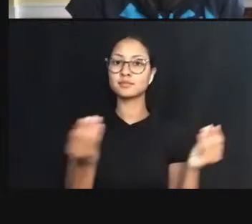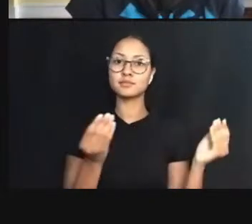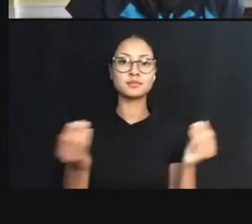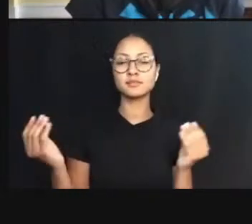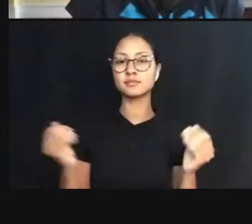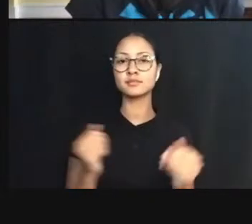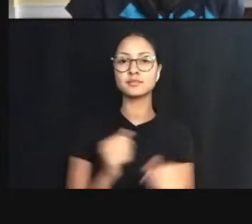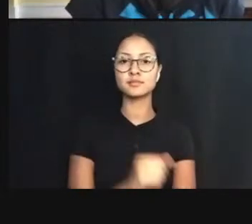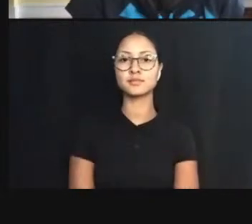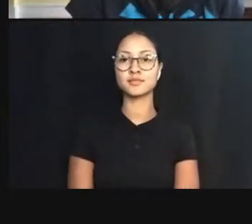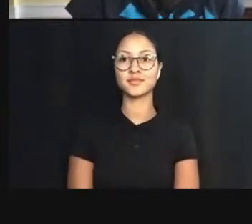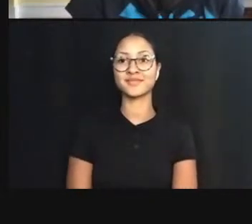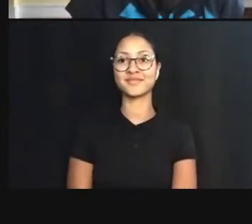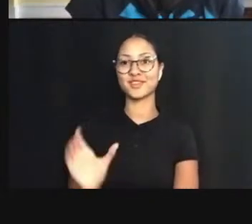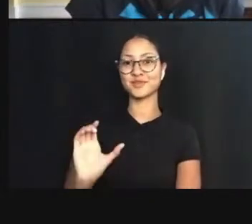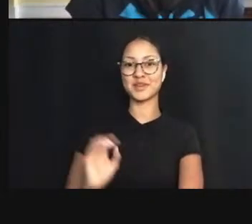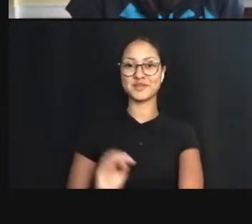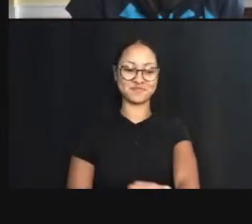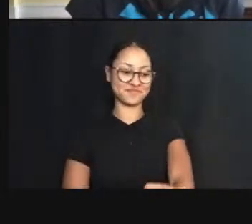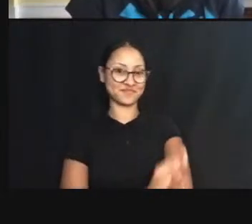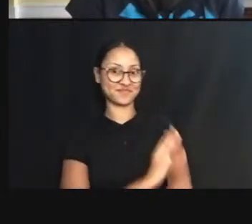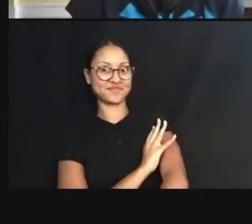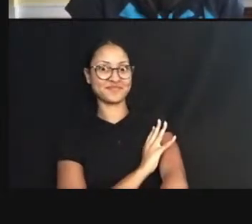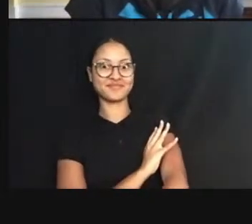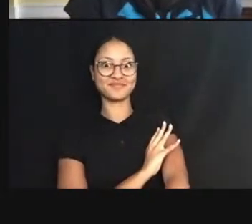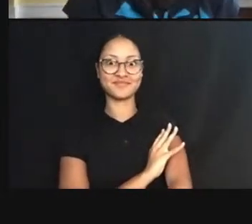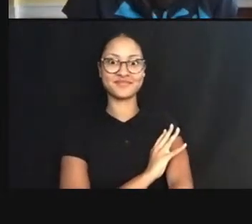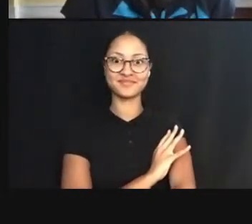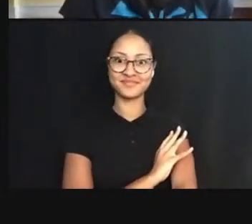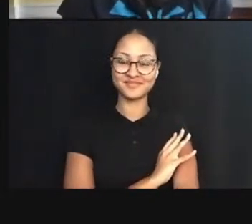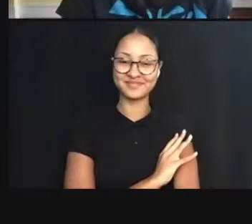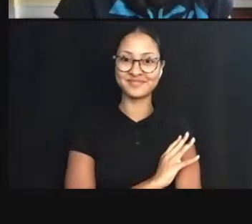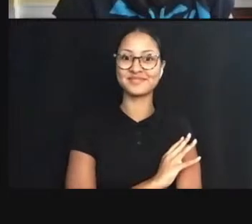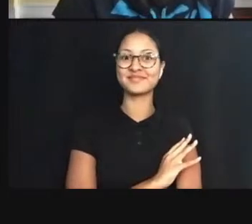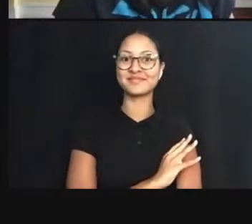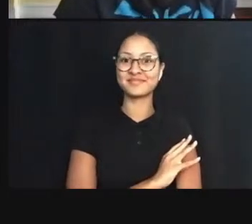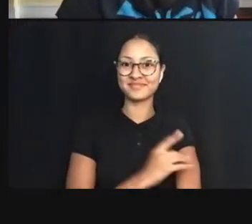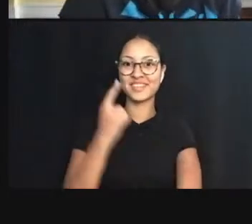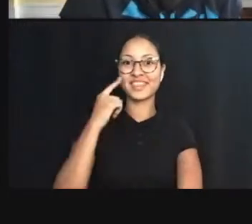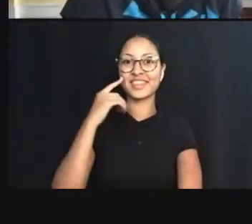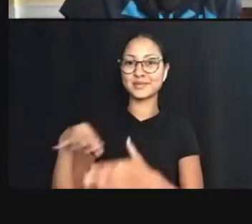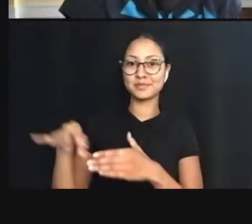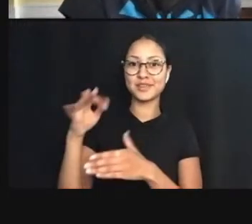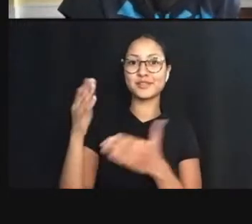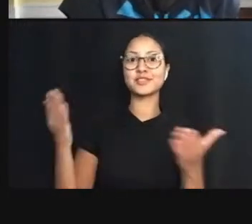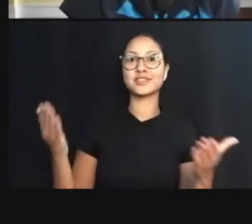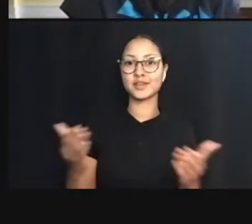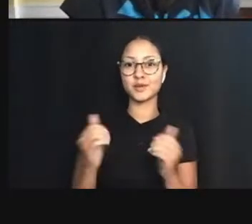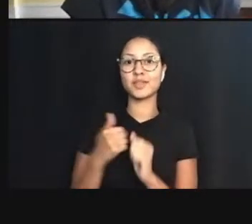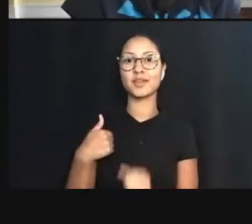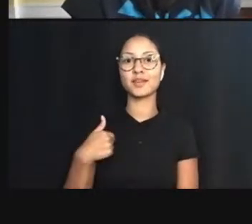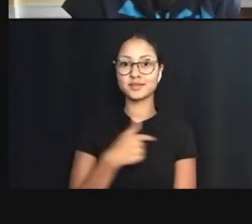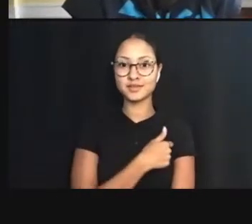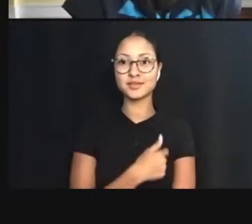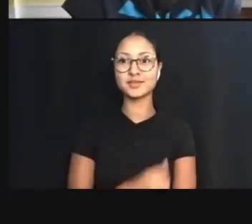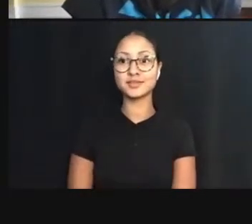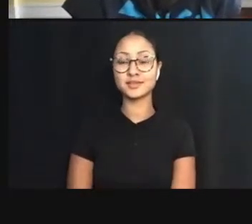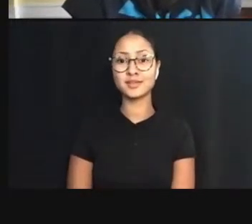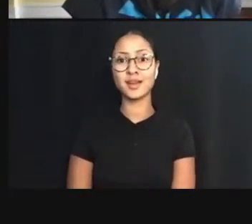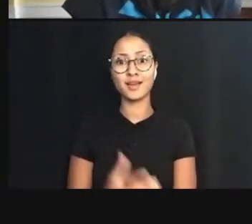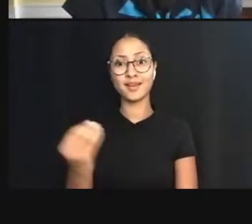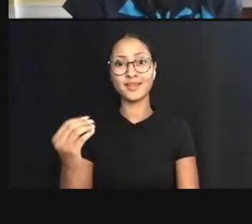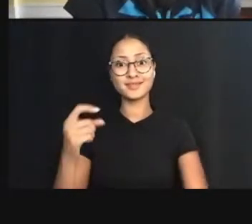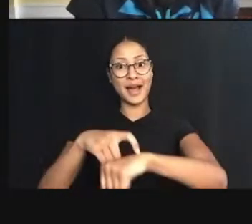Goosebumps. Clearly all the spirits are here with us. And we have time. It's over, y'all.